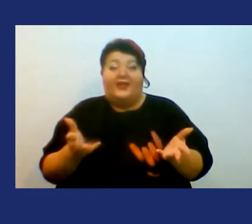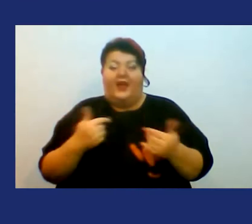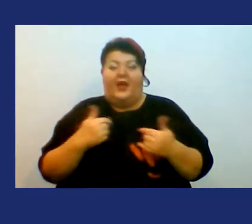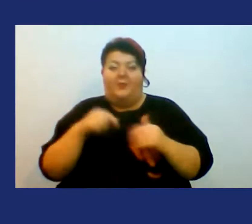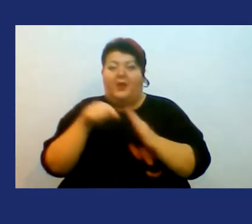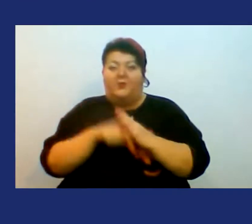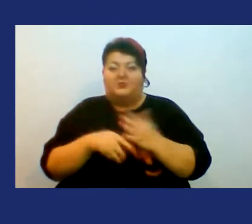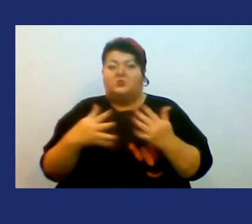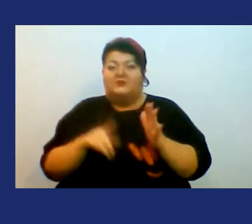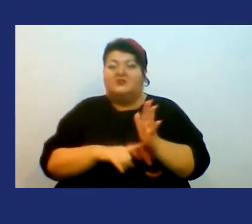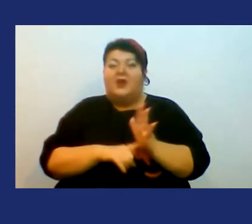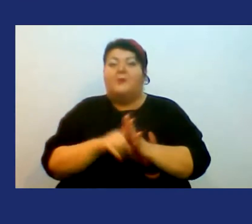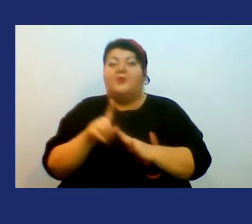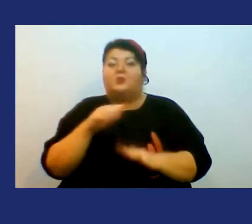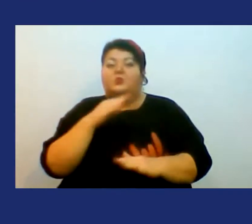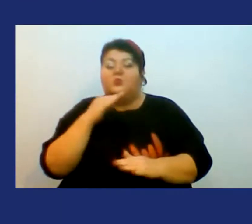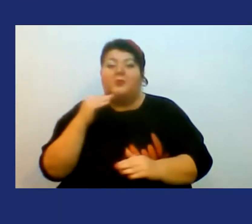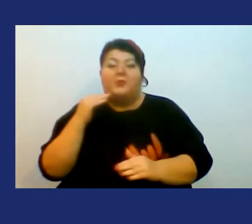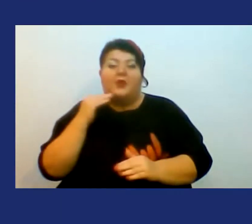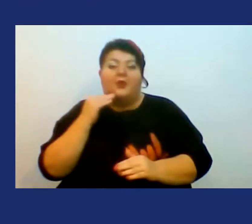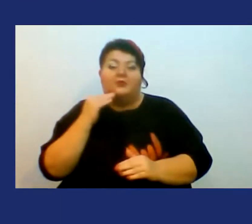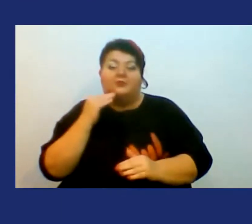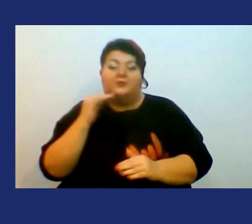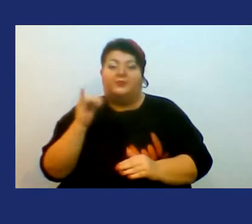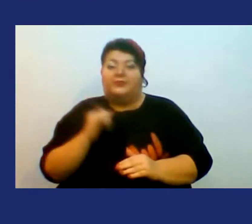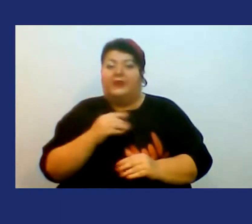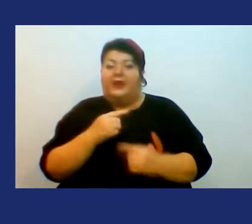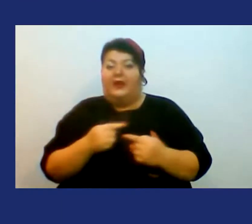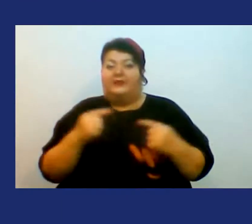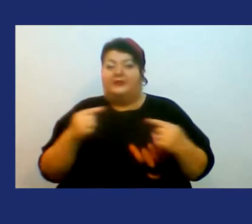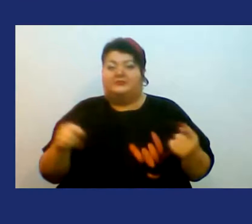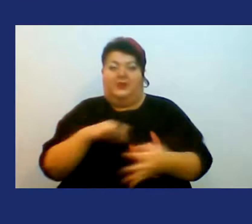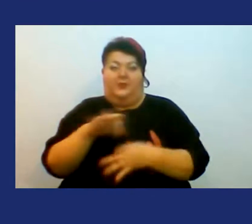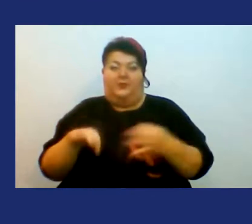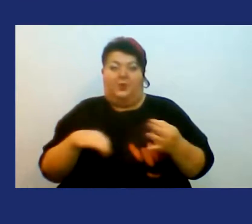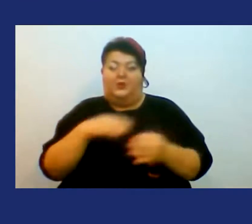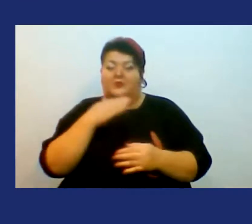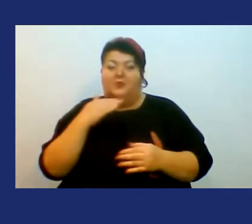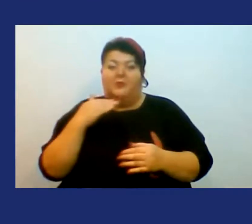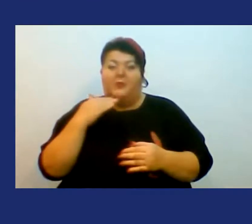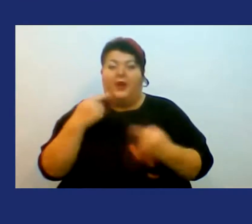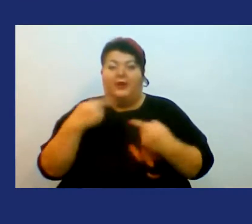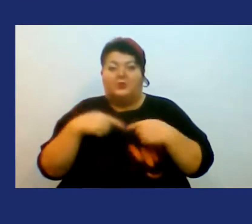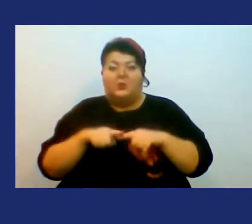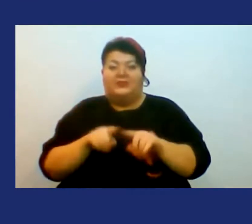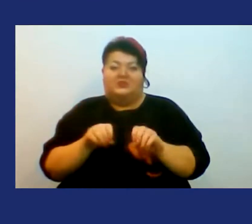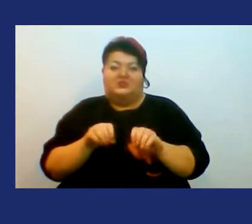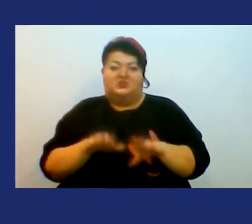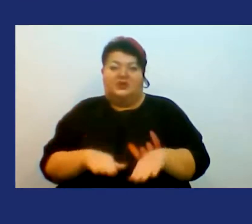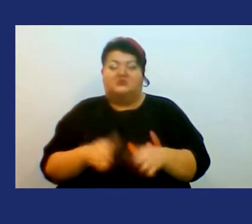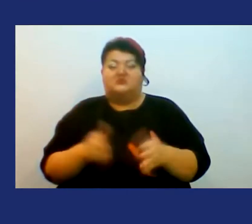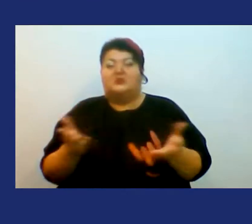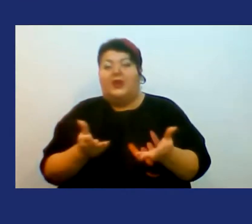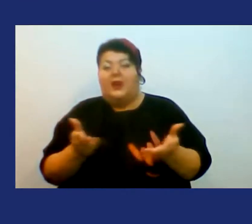Uh, they're modest and never mention this, but we are piloting already lots of various